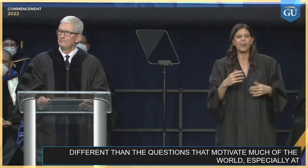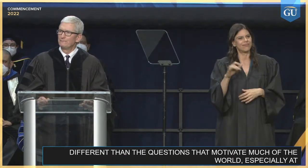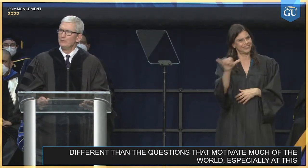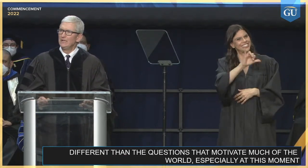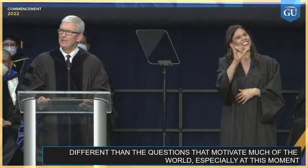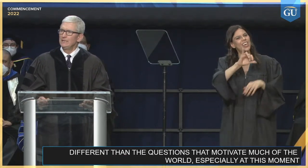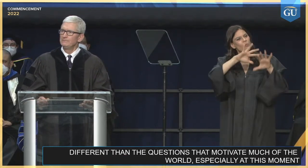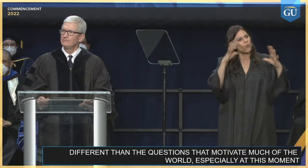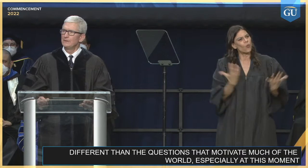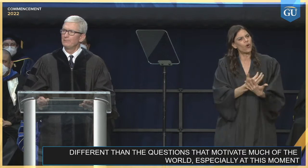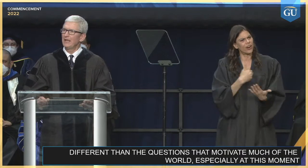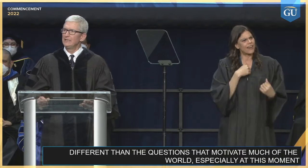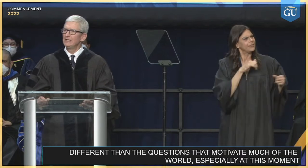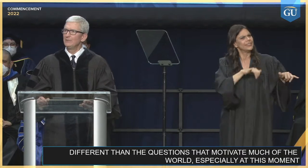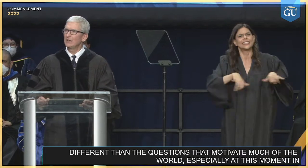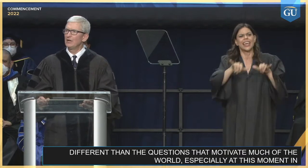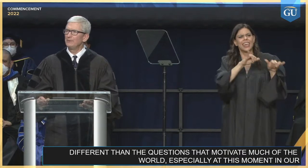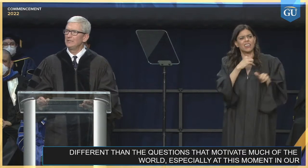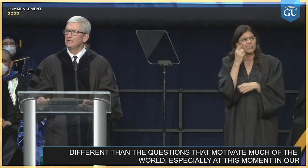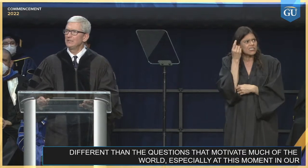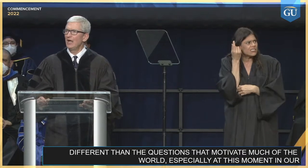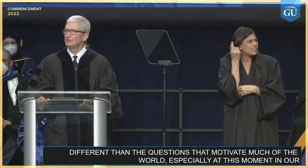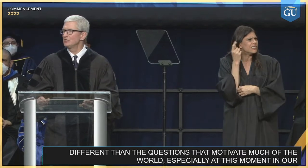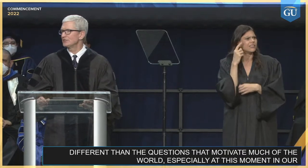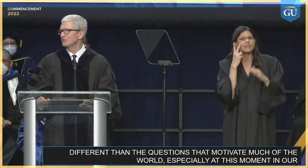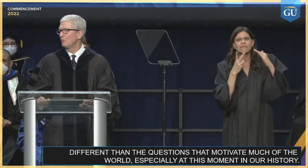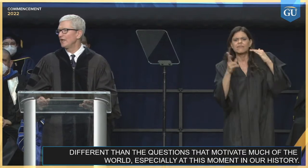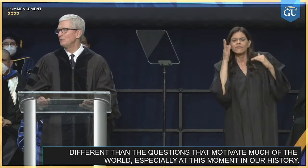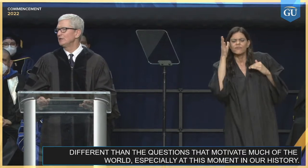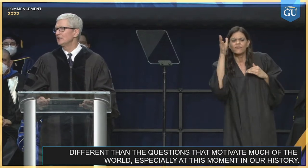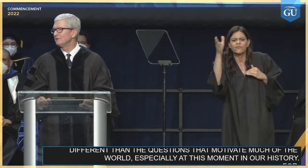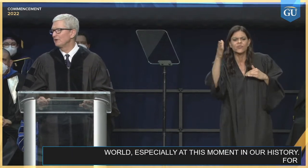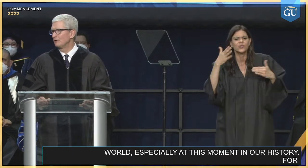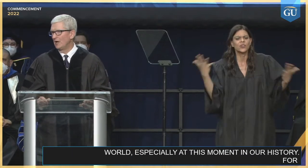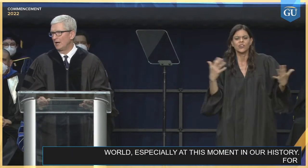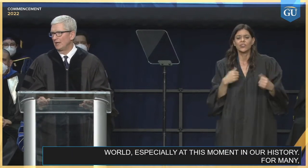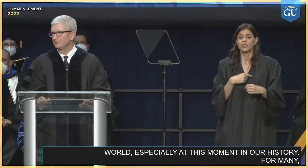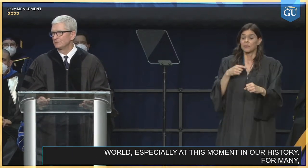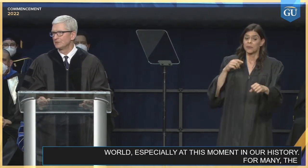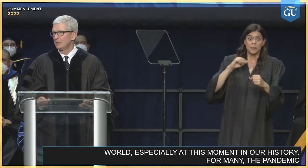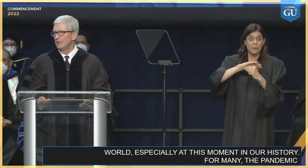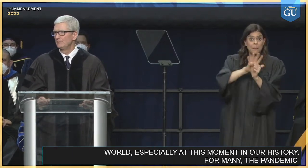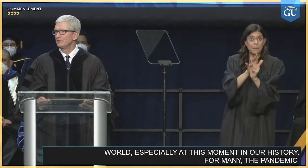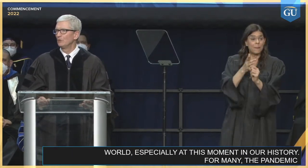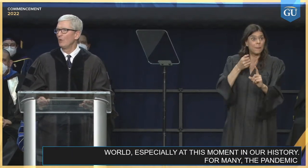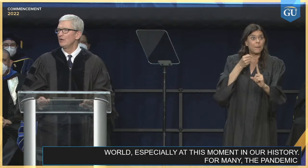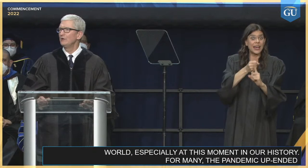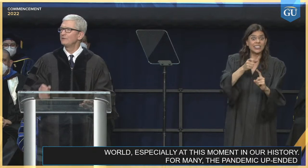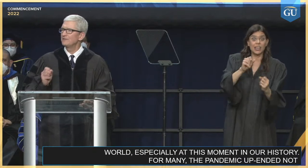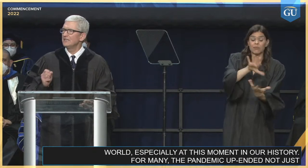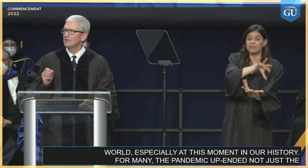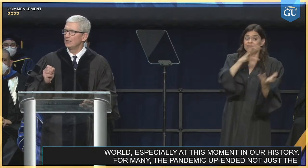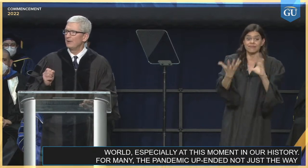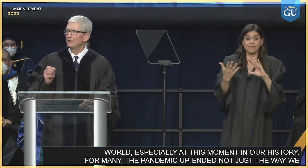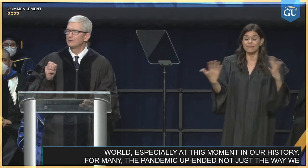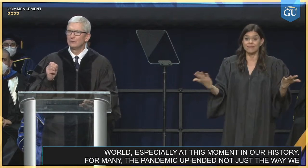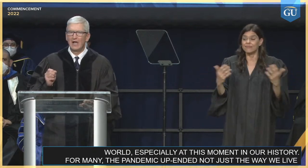For many, the pandemic upended not just the way we live our lives, but the way we think about the lives